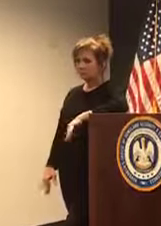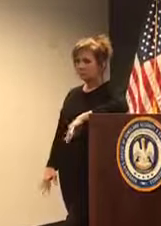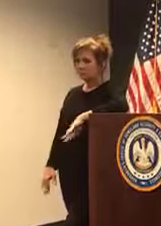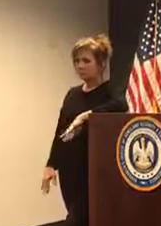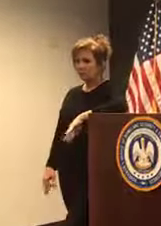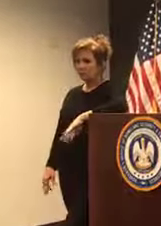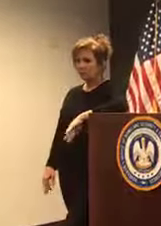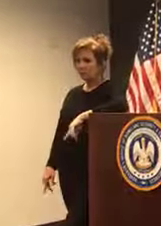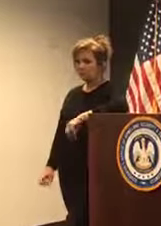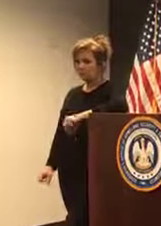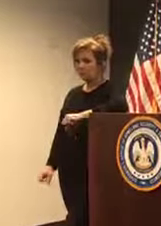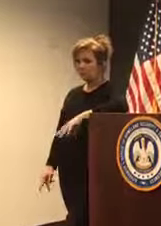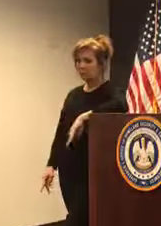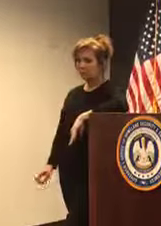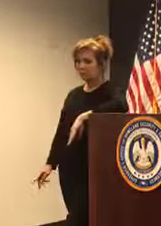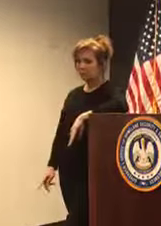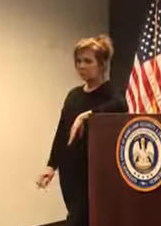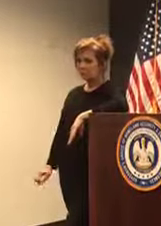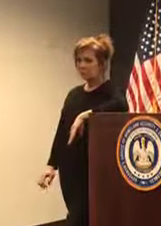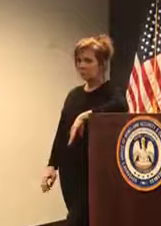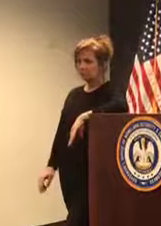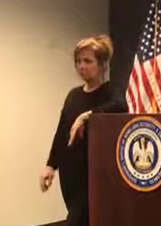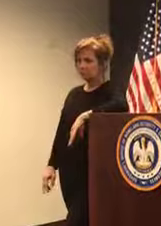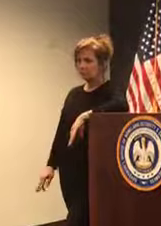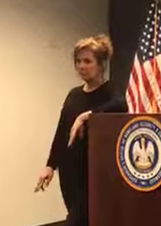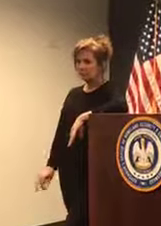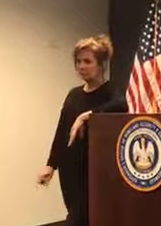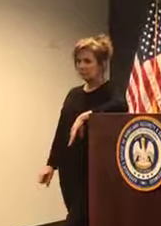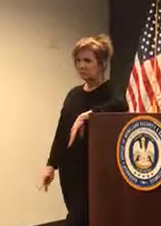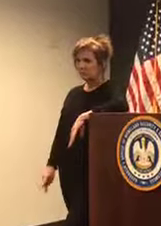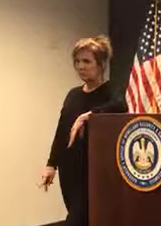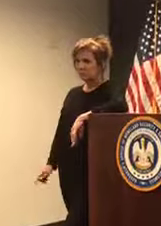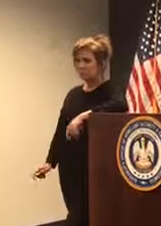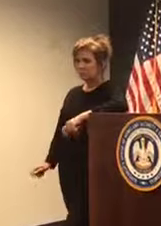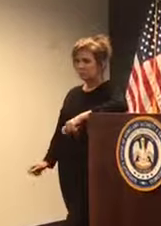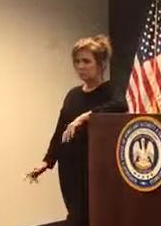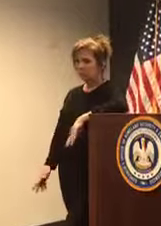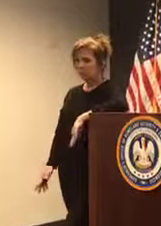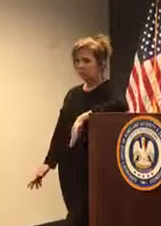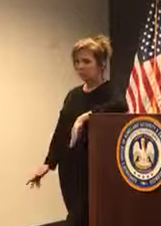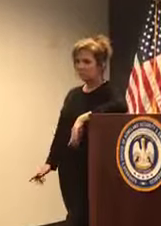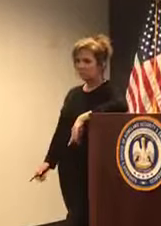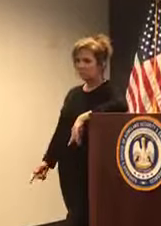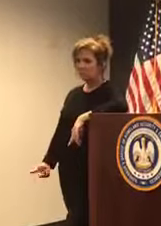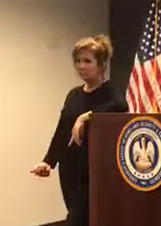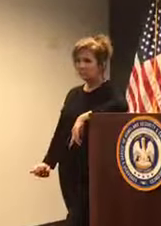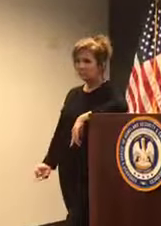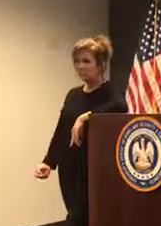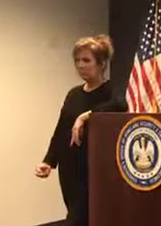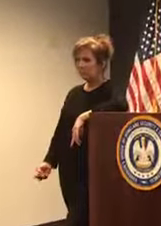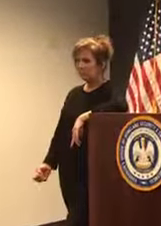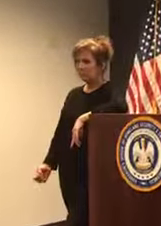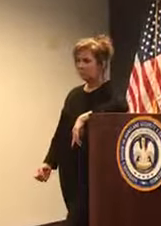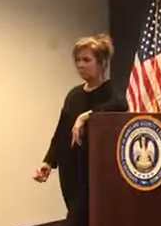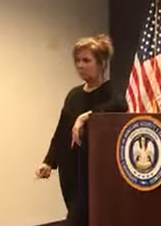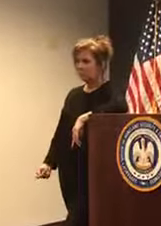I also met and spoke with risk managers on